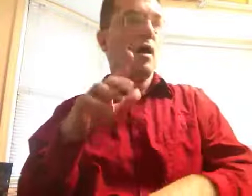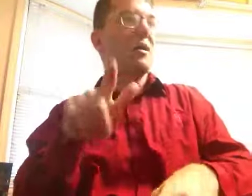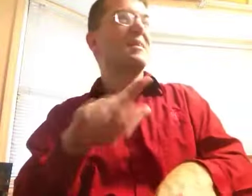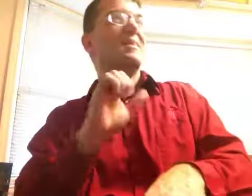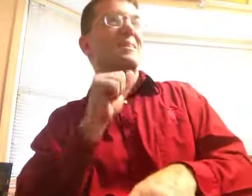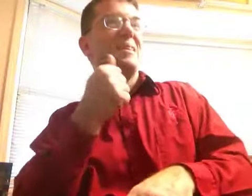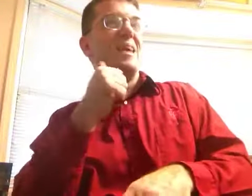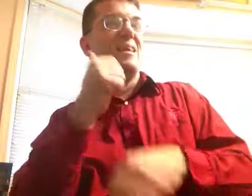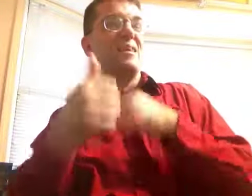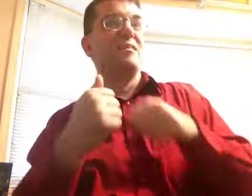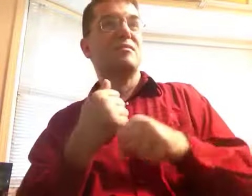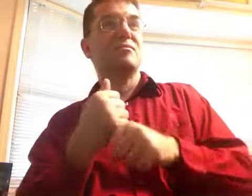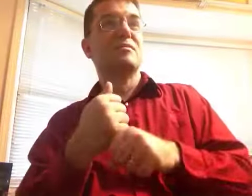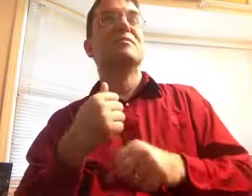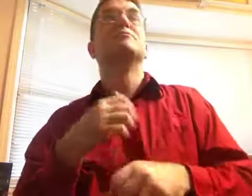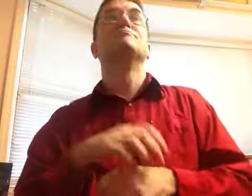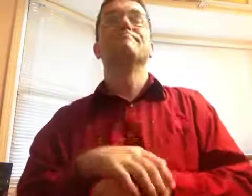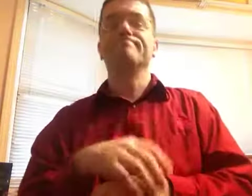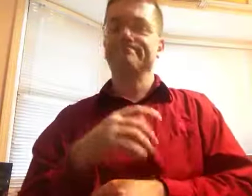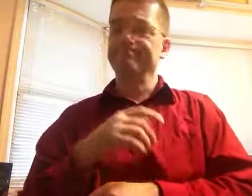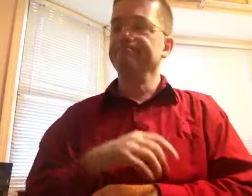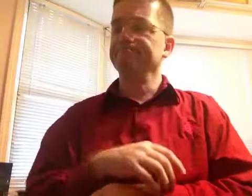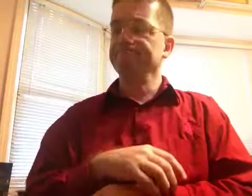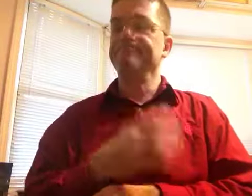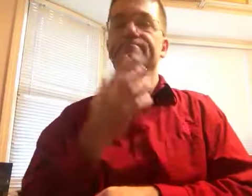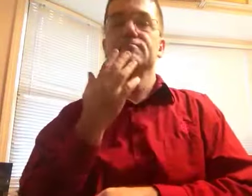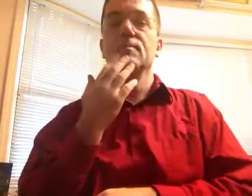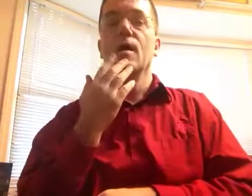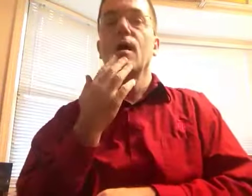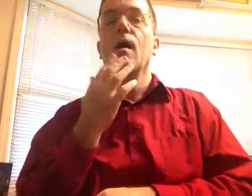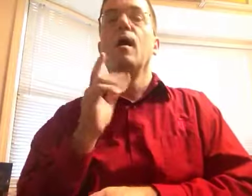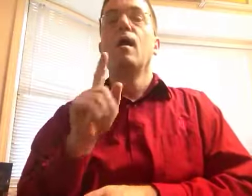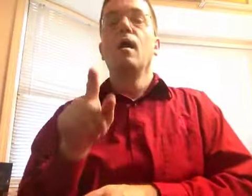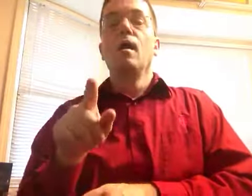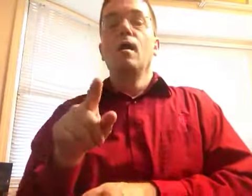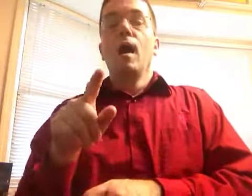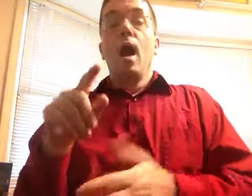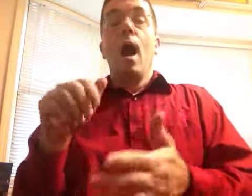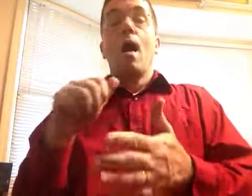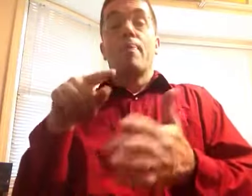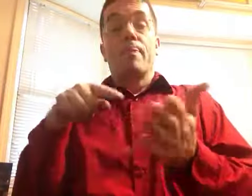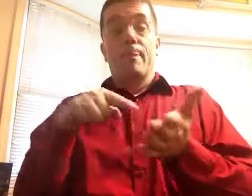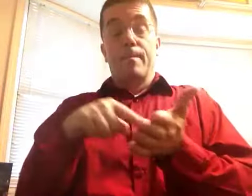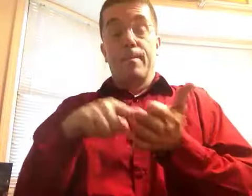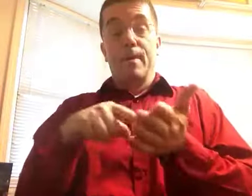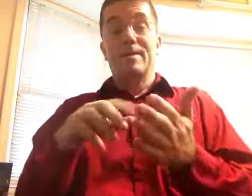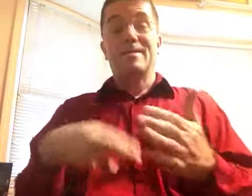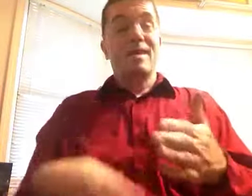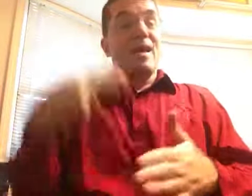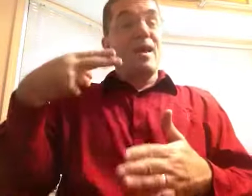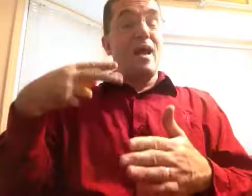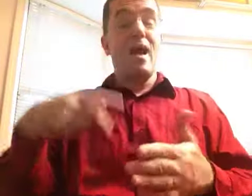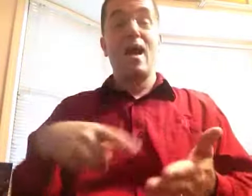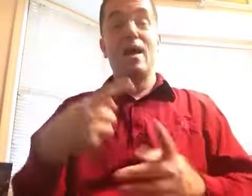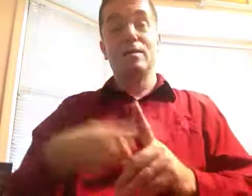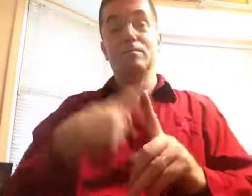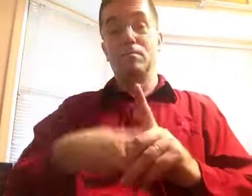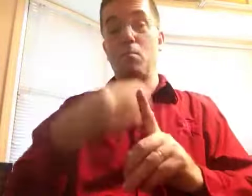Mm-hmm. So the house payment is, not a high house payment, including tax and insurance.